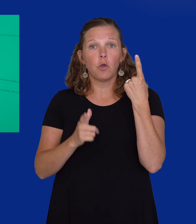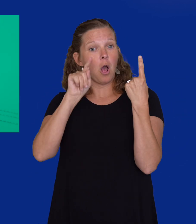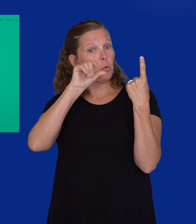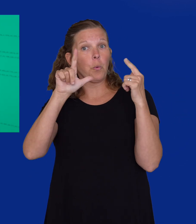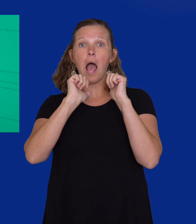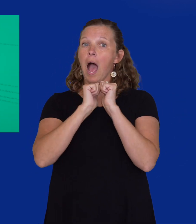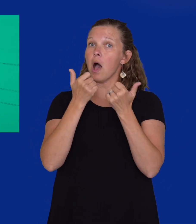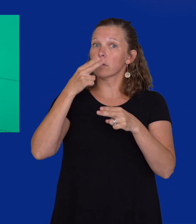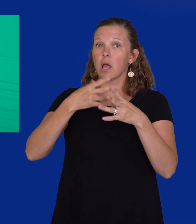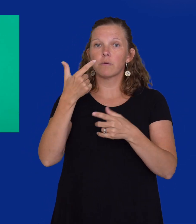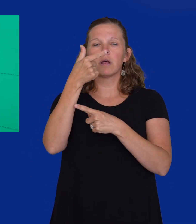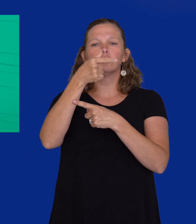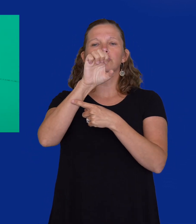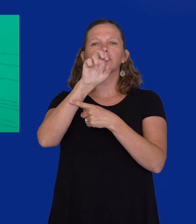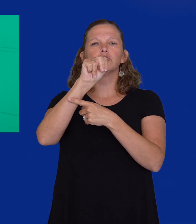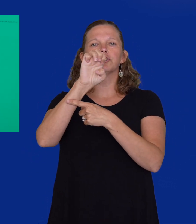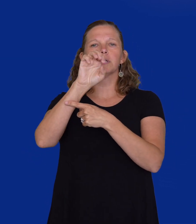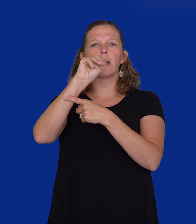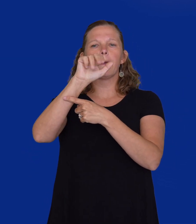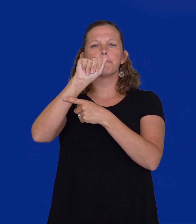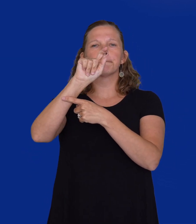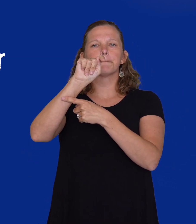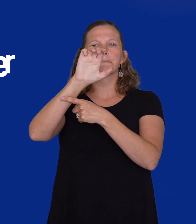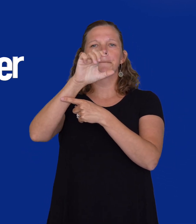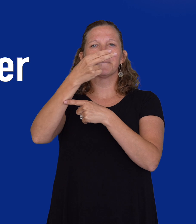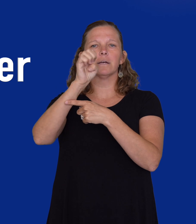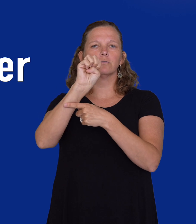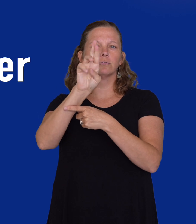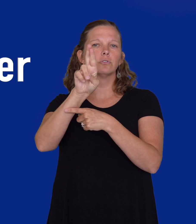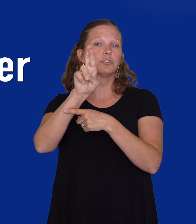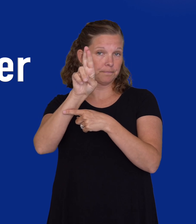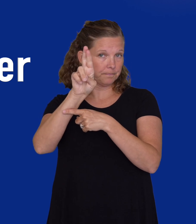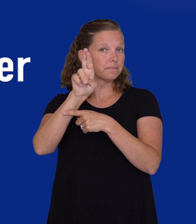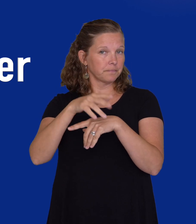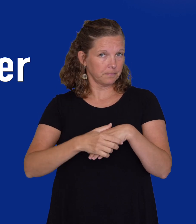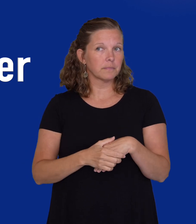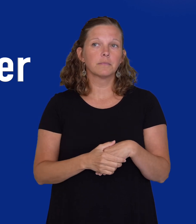A tool that helps us do that is called Gene Matcher.